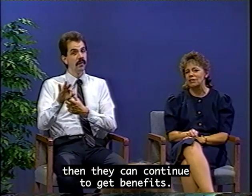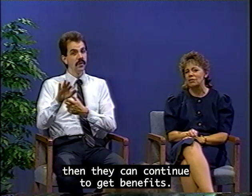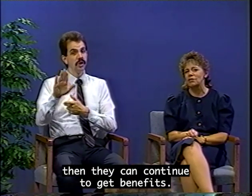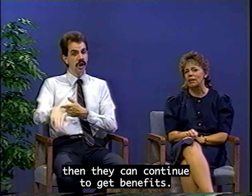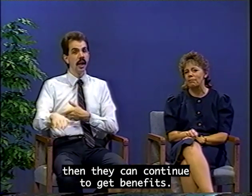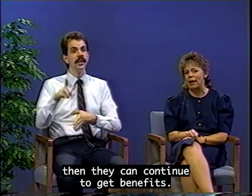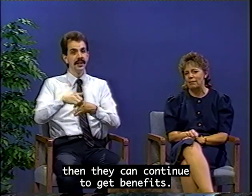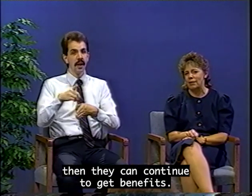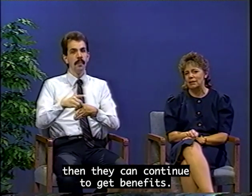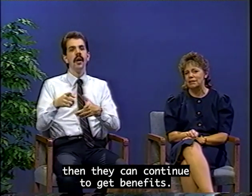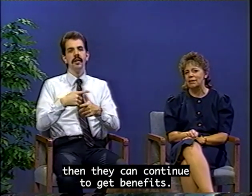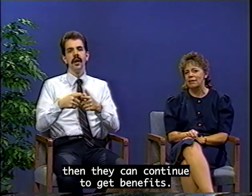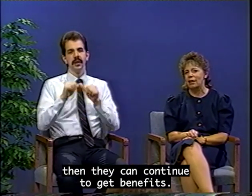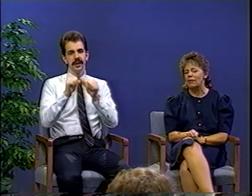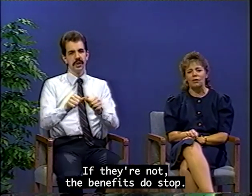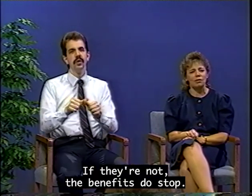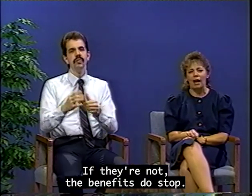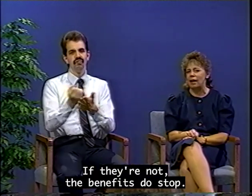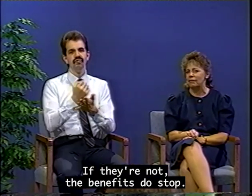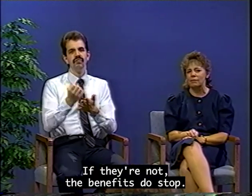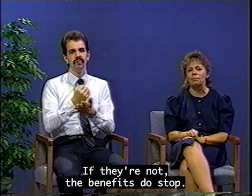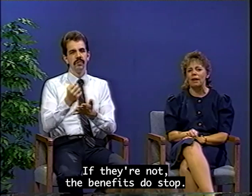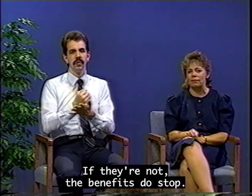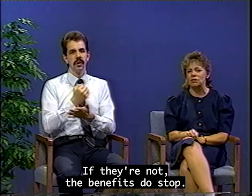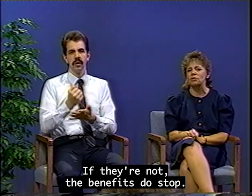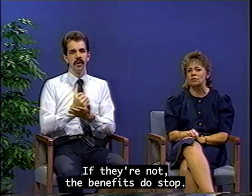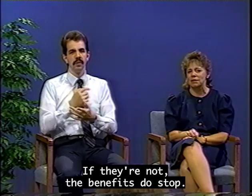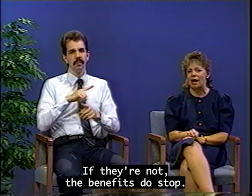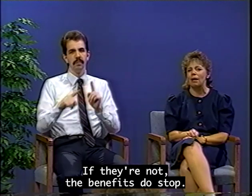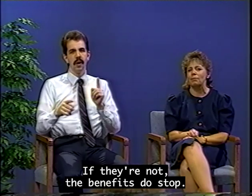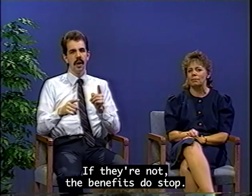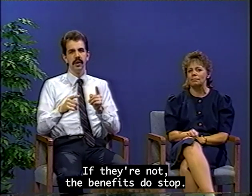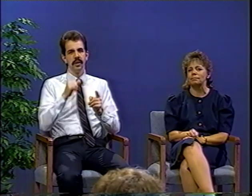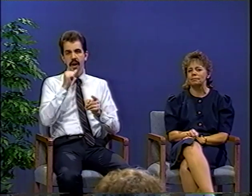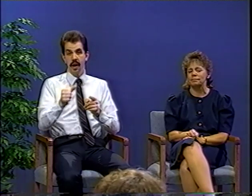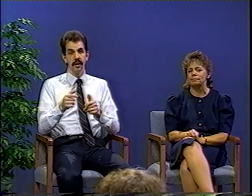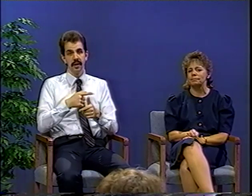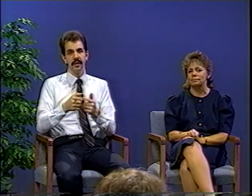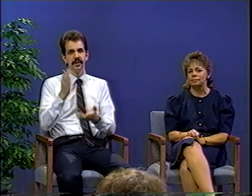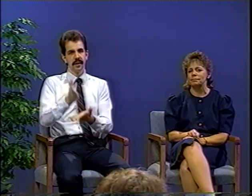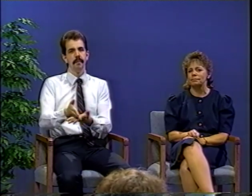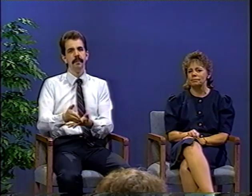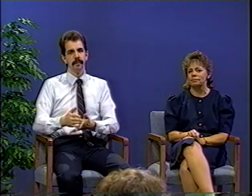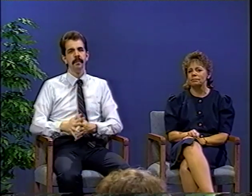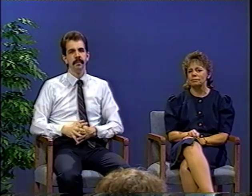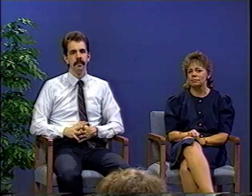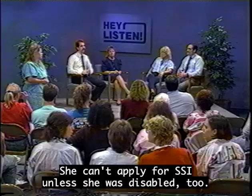can continue to get benefits. If they're not, the benefits do stop.